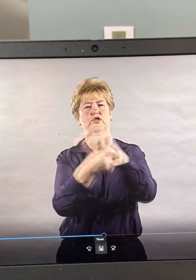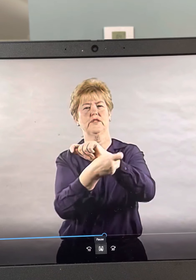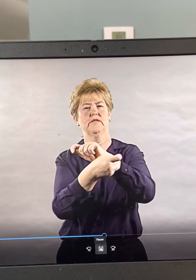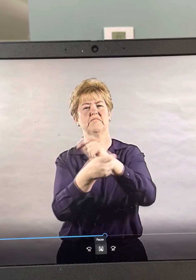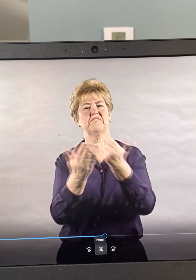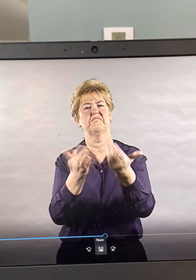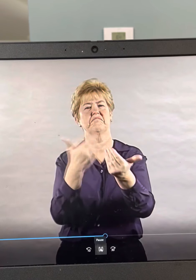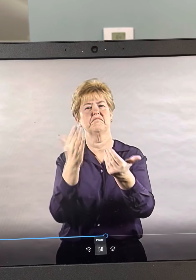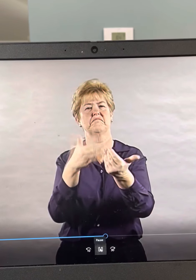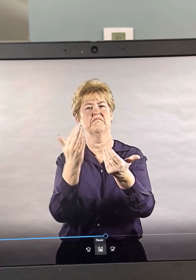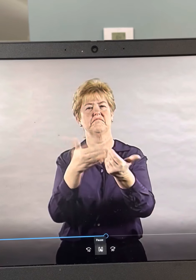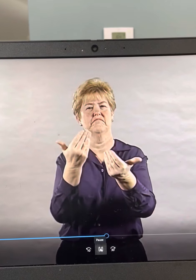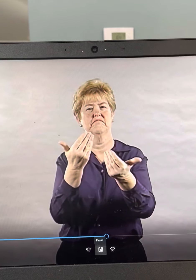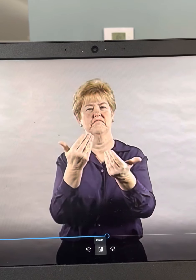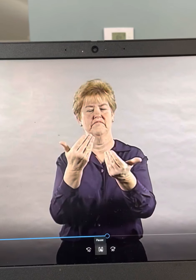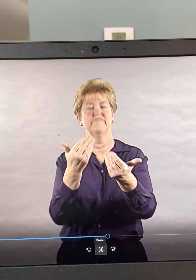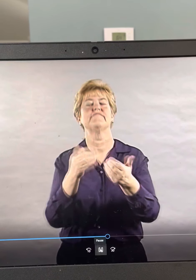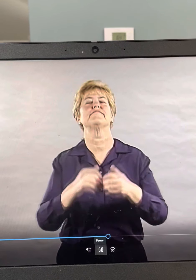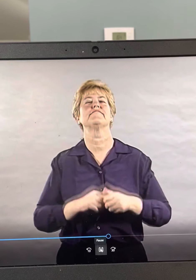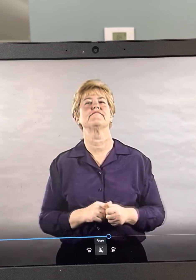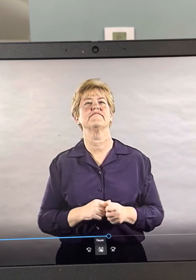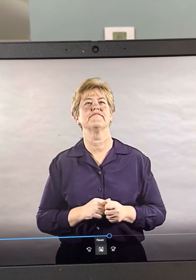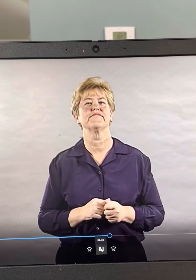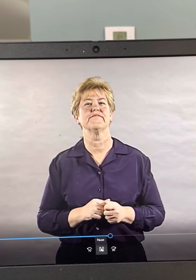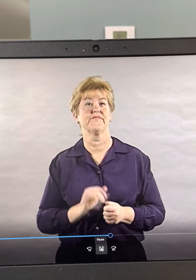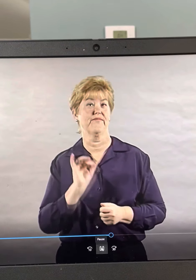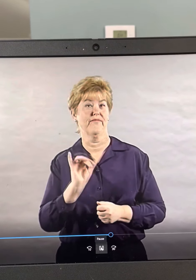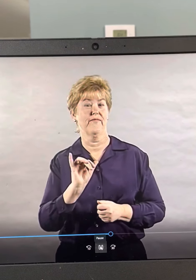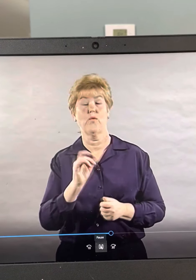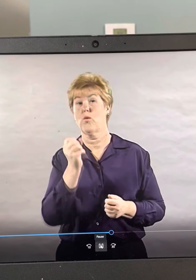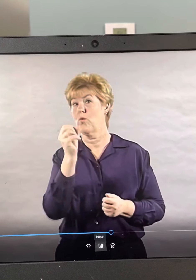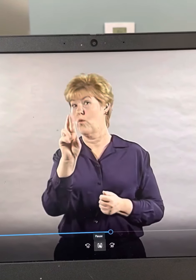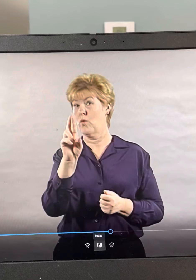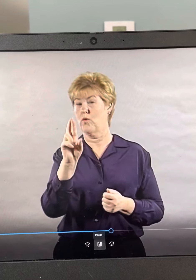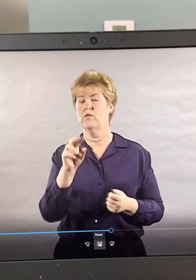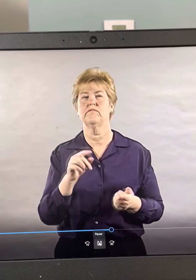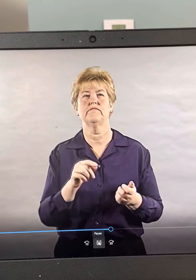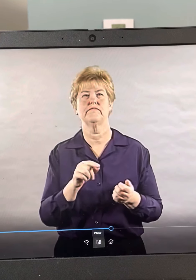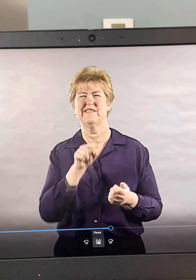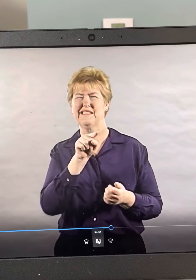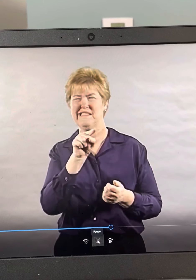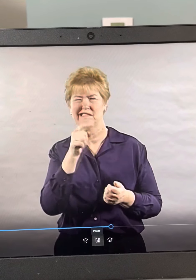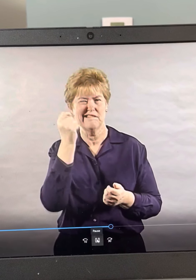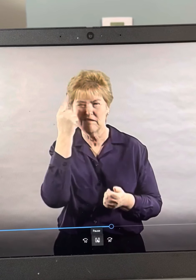sentence again and maybe switch the sentence around so that it's easier to understand.